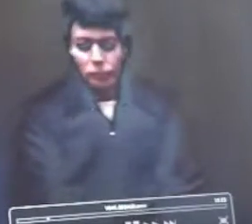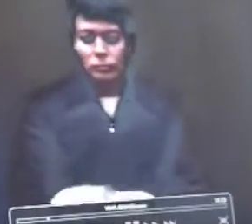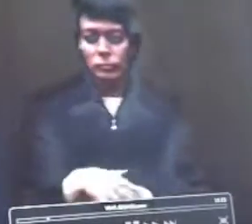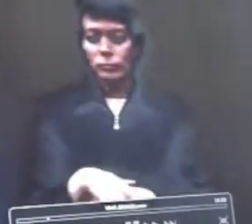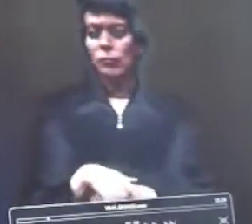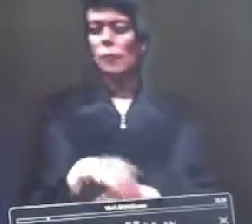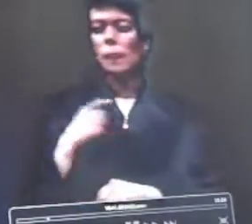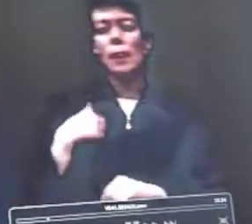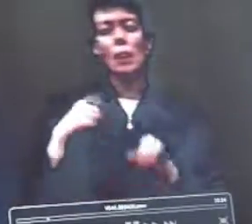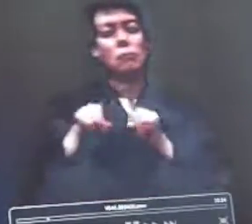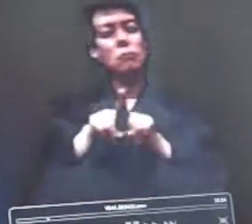well.